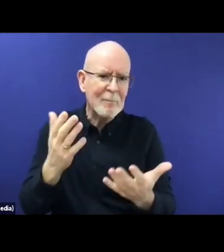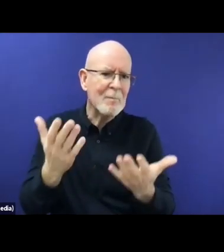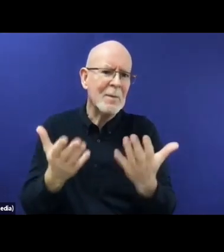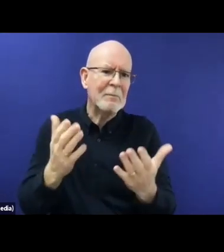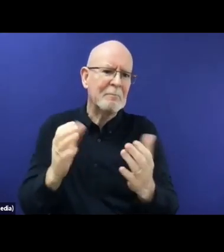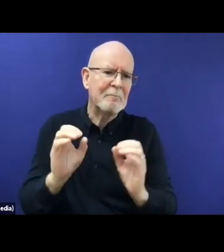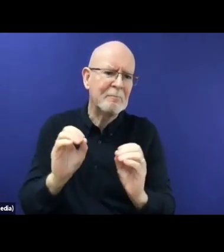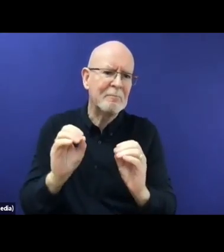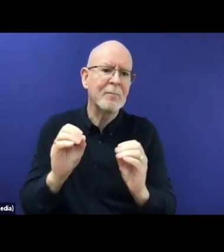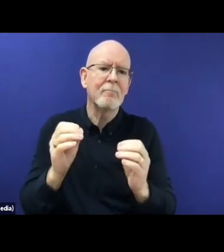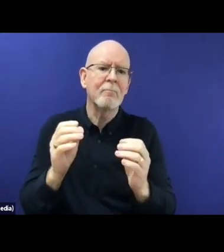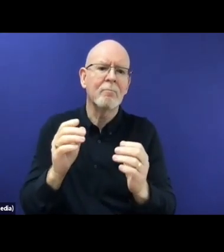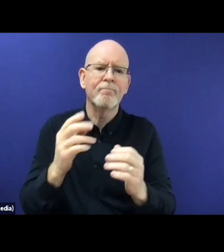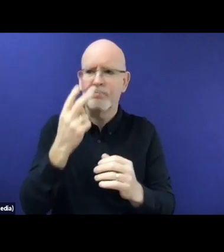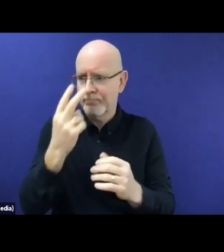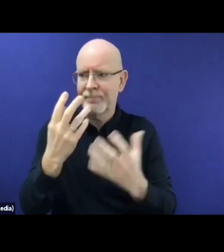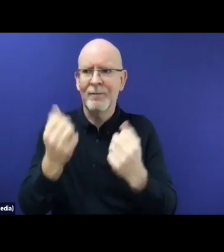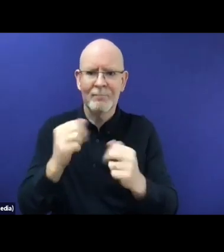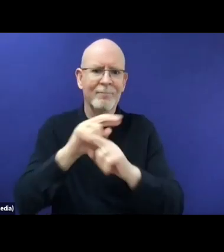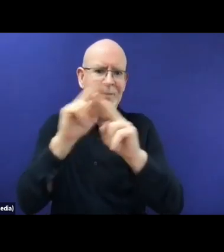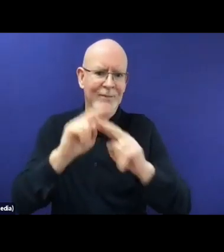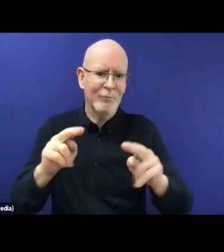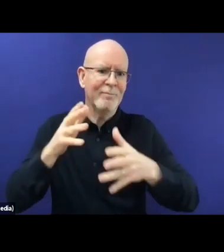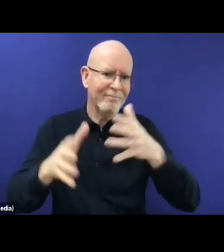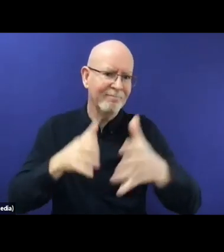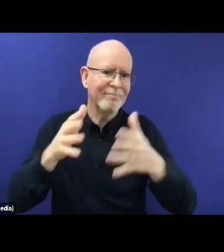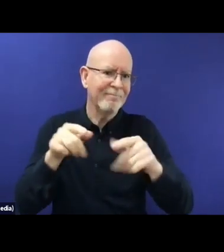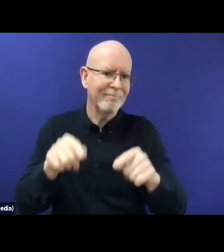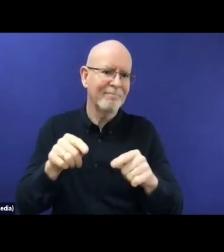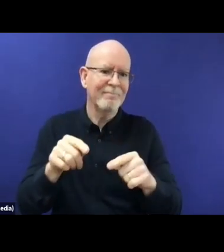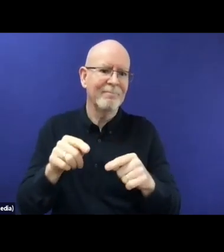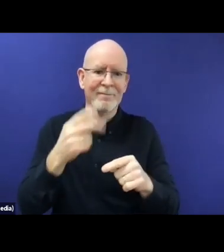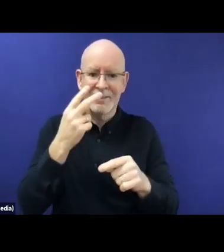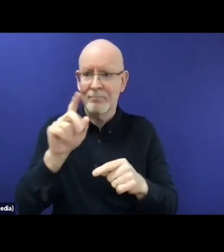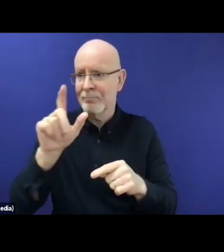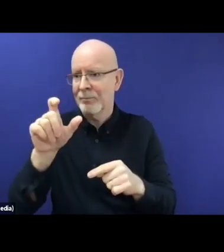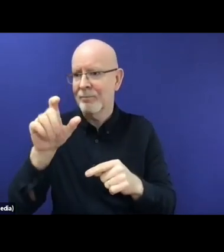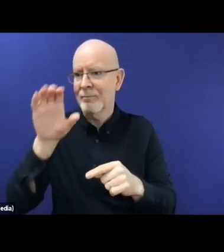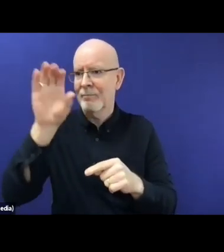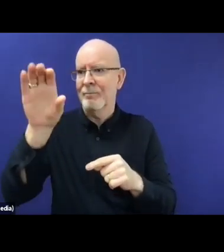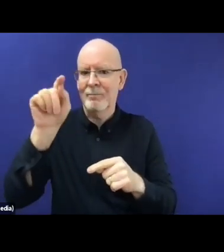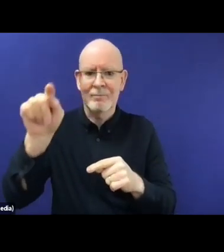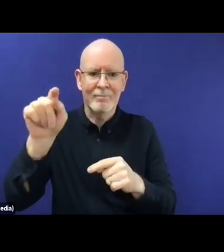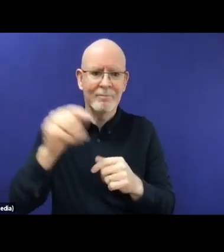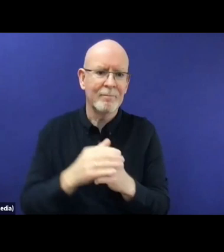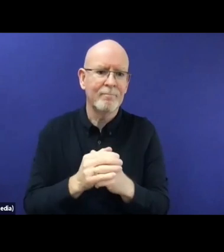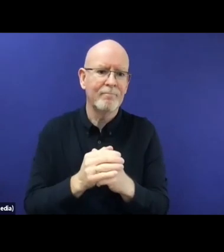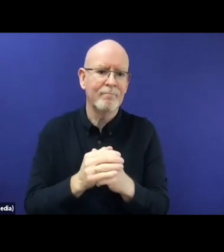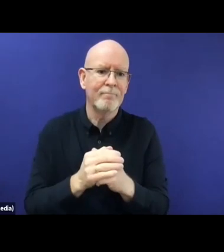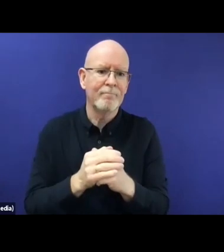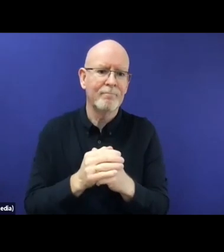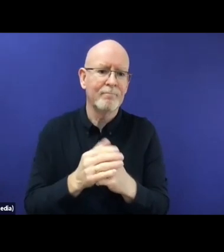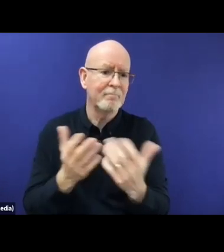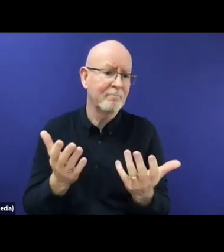You do need, I believe, to have the latest version of Zoom downloaded to you in order to use the interpretation